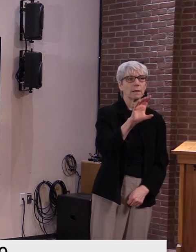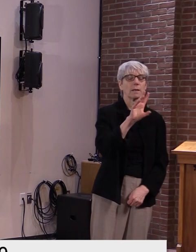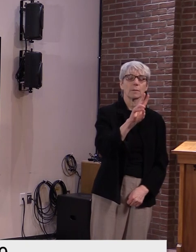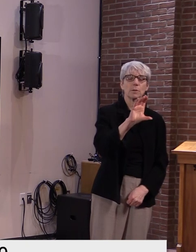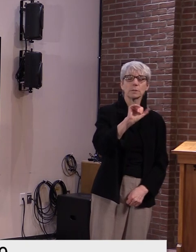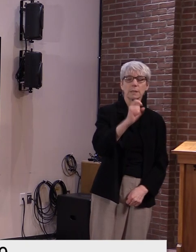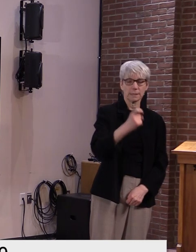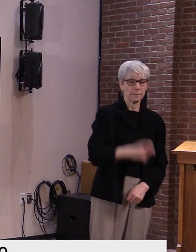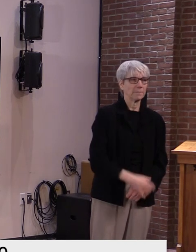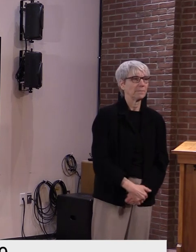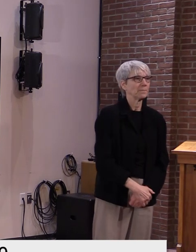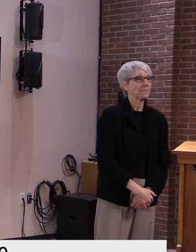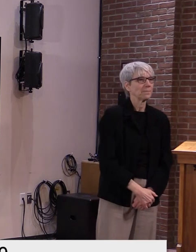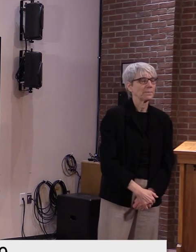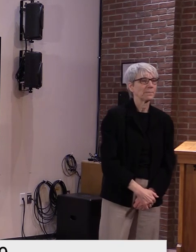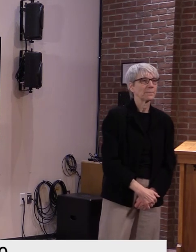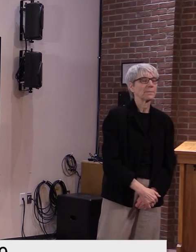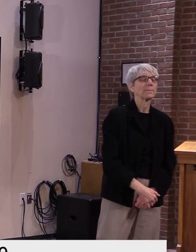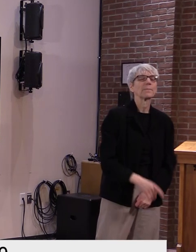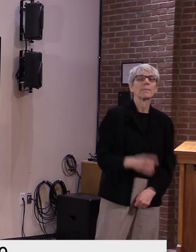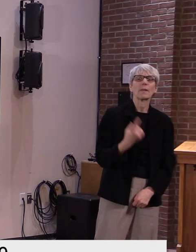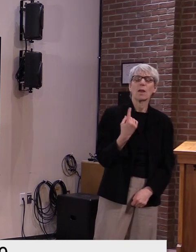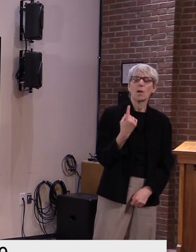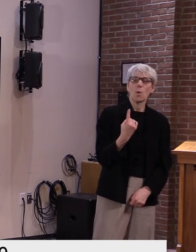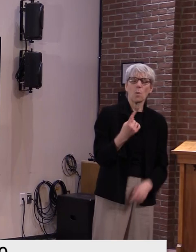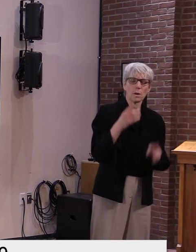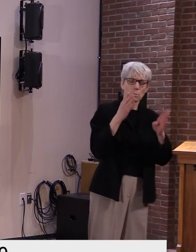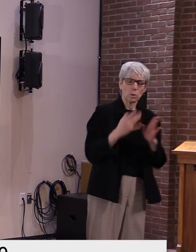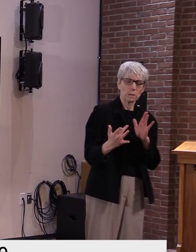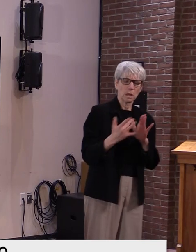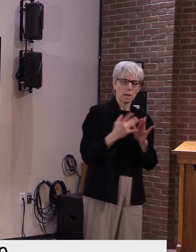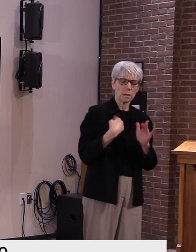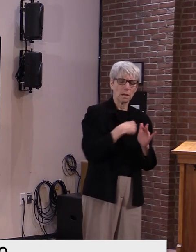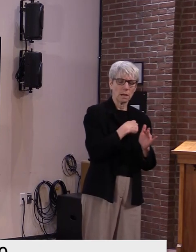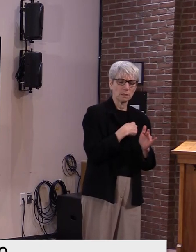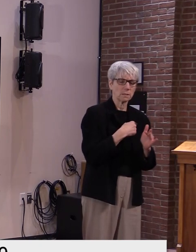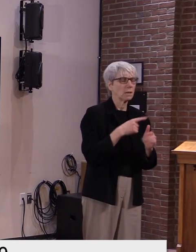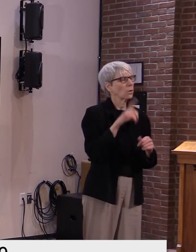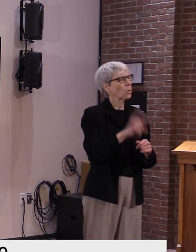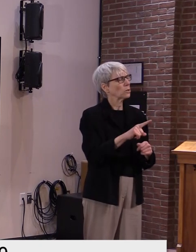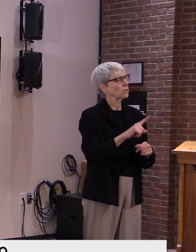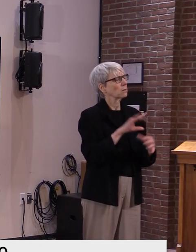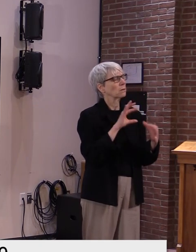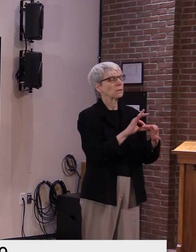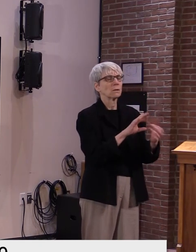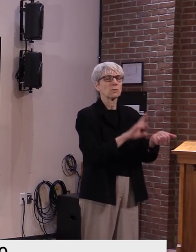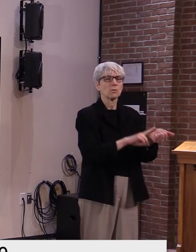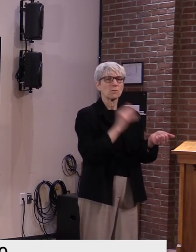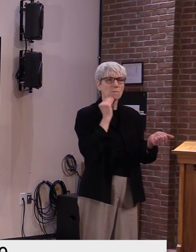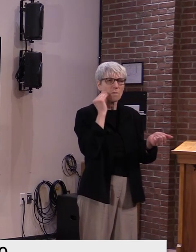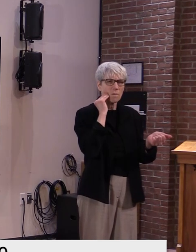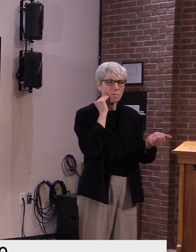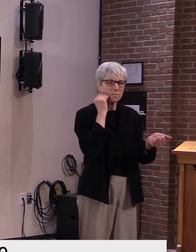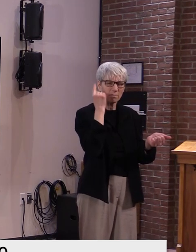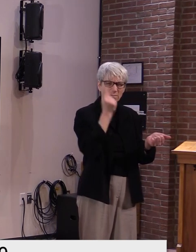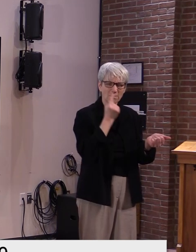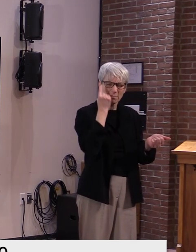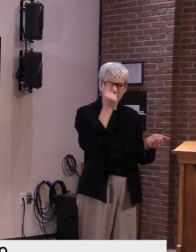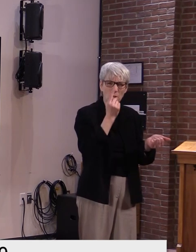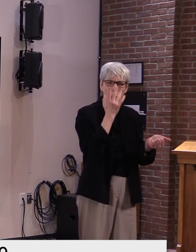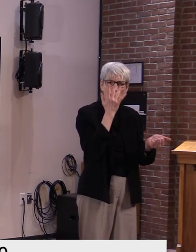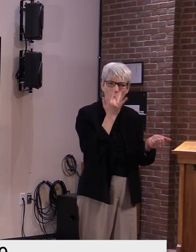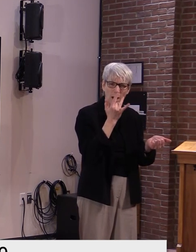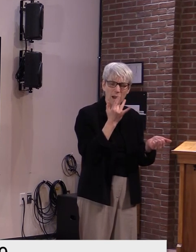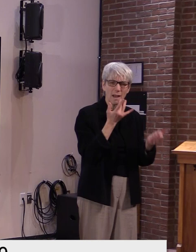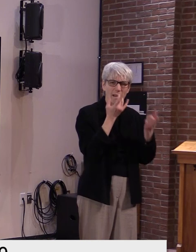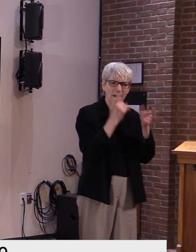Hi. So I had a question from a viewer about cases in long-term care facilities. They wanted to know, why are these cases and deaths occurring and then